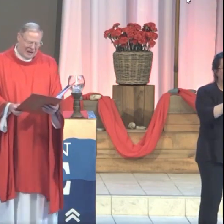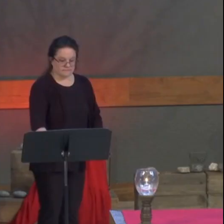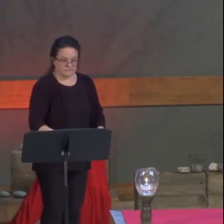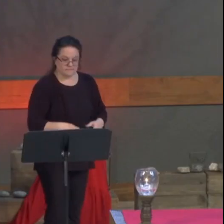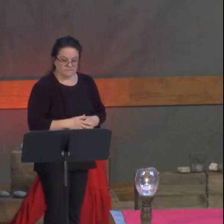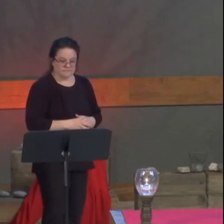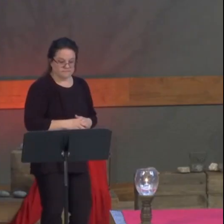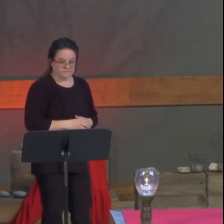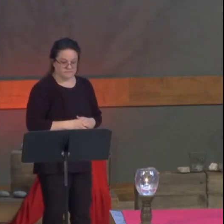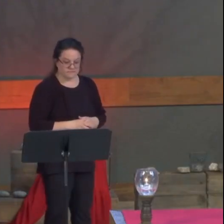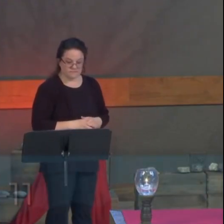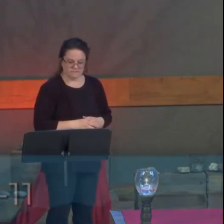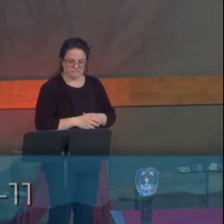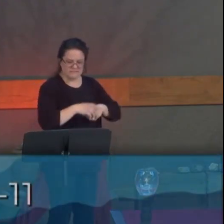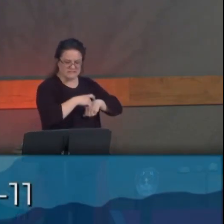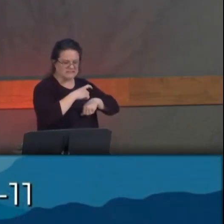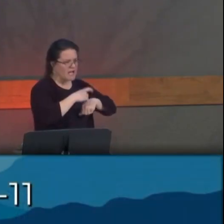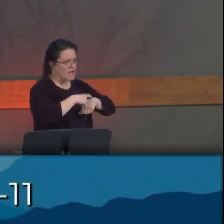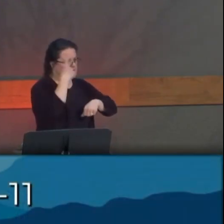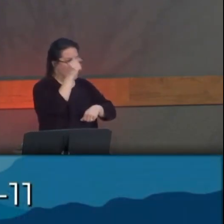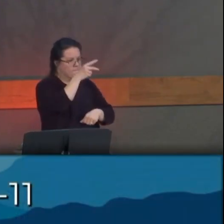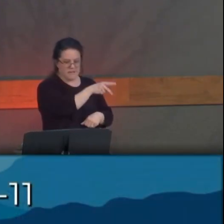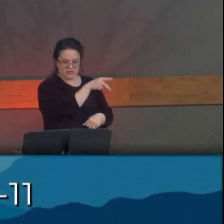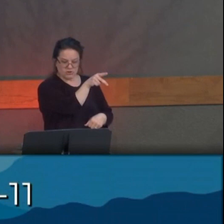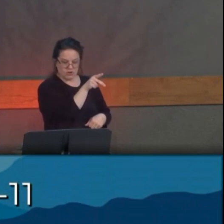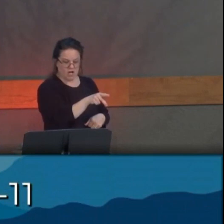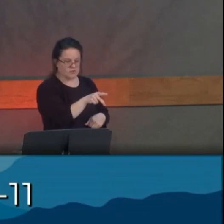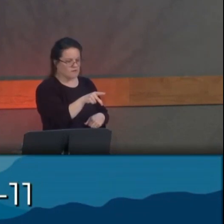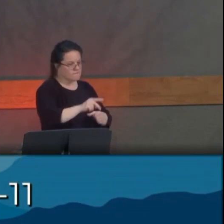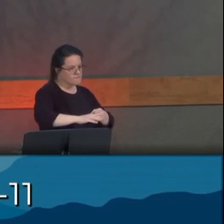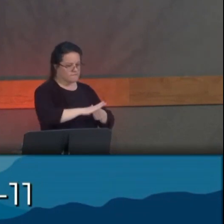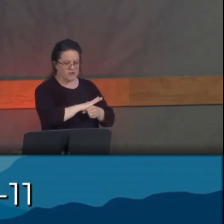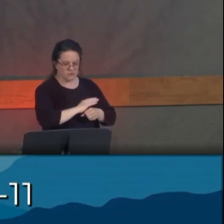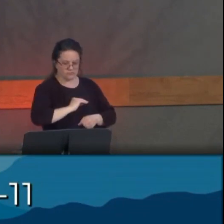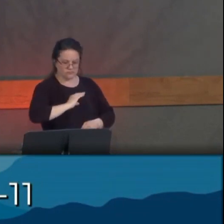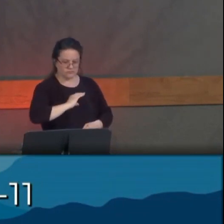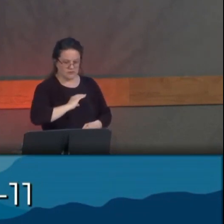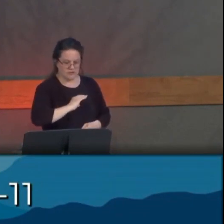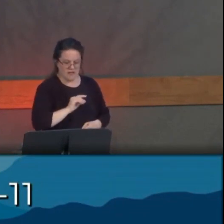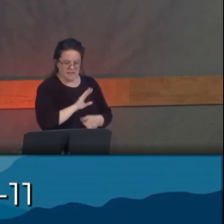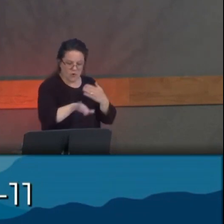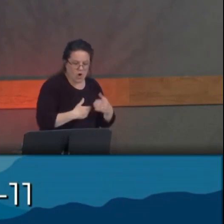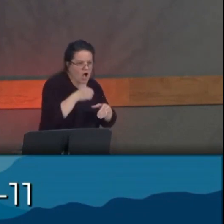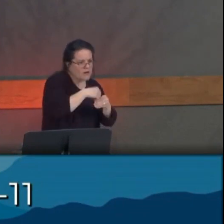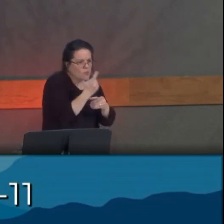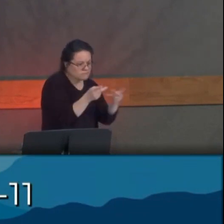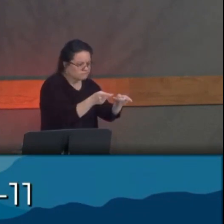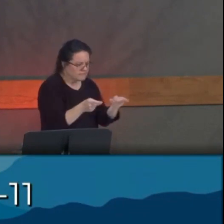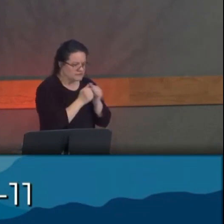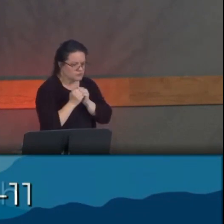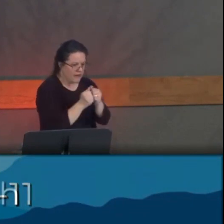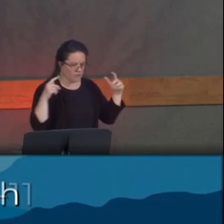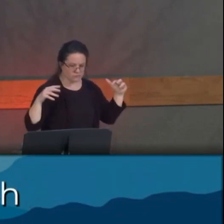Holy Family. Lectura de los Hechos okay, de los Apóstoles. So this first reading, there's cuando llegó speaking el día in Spanish. De